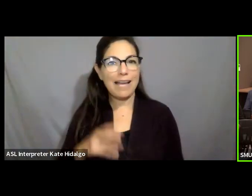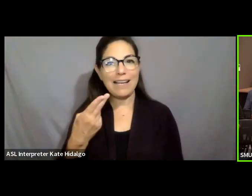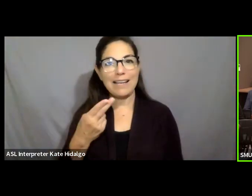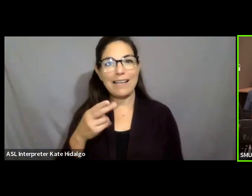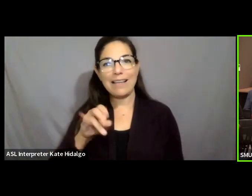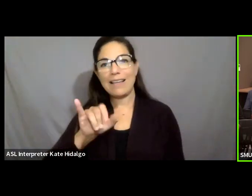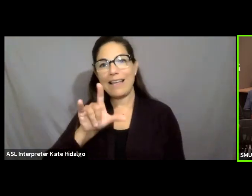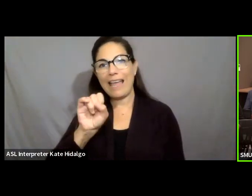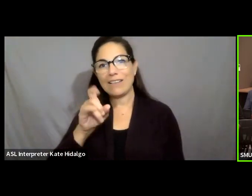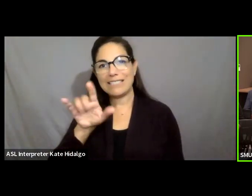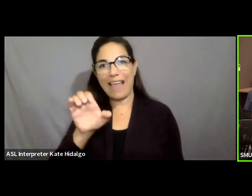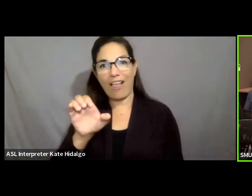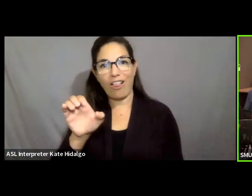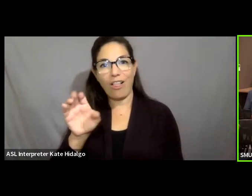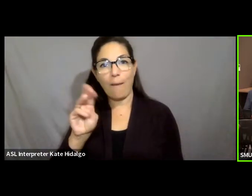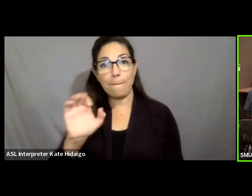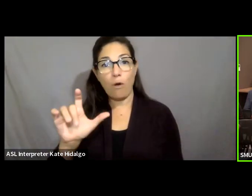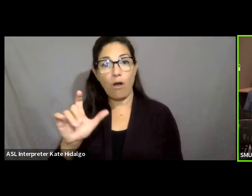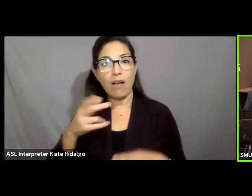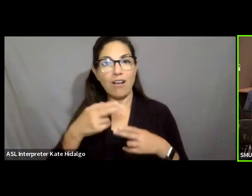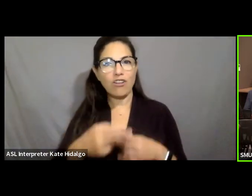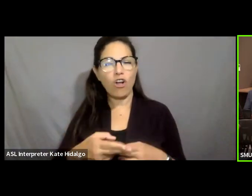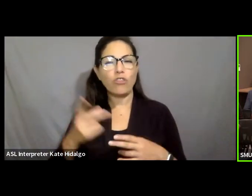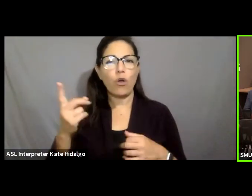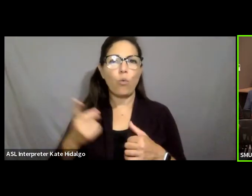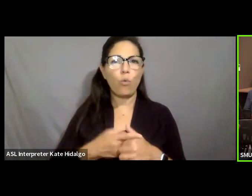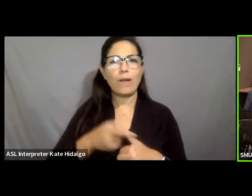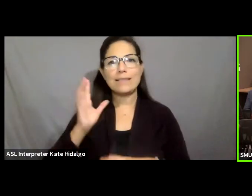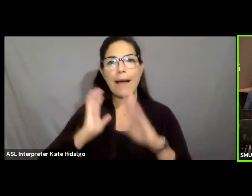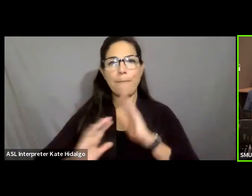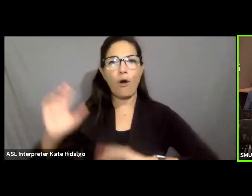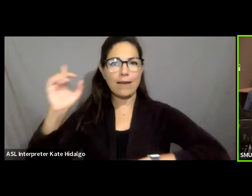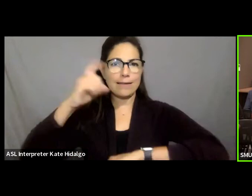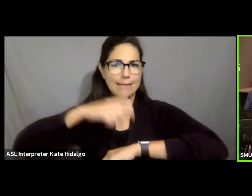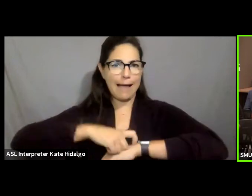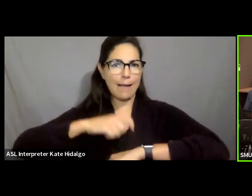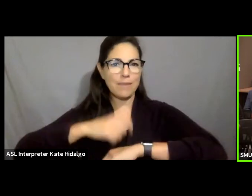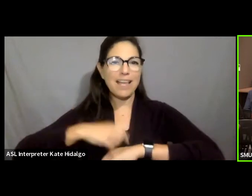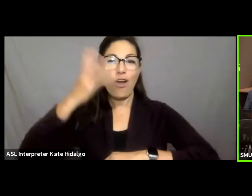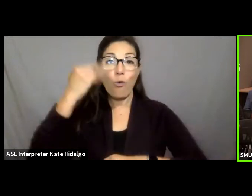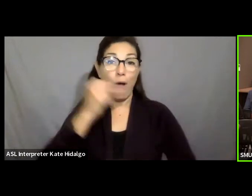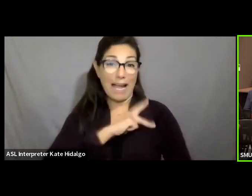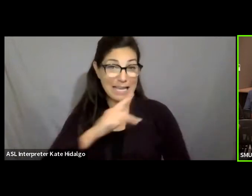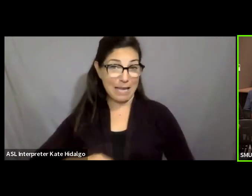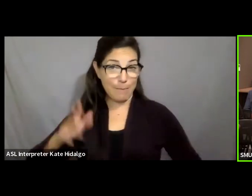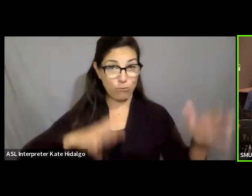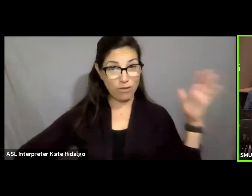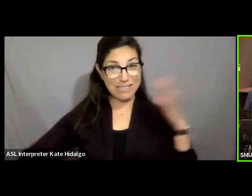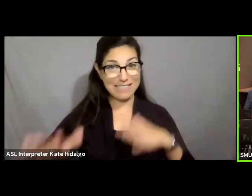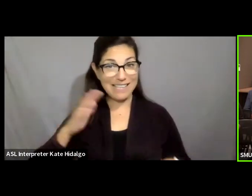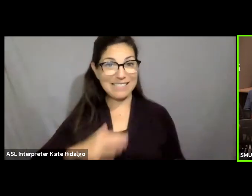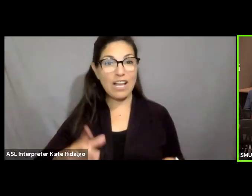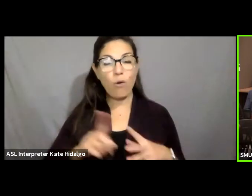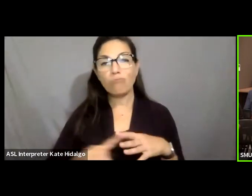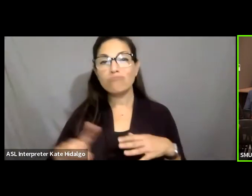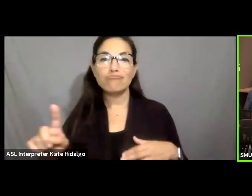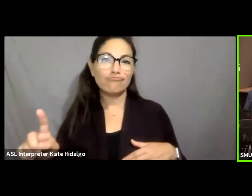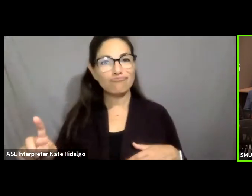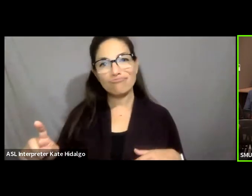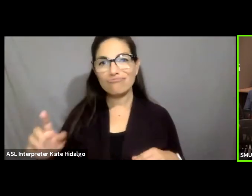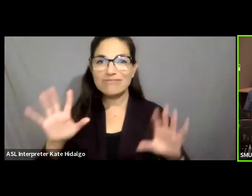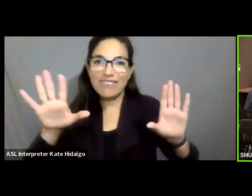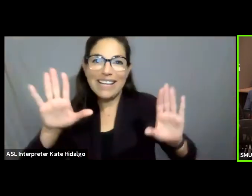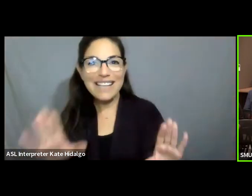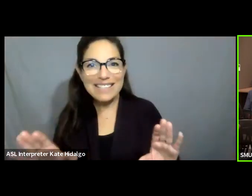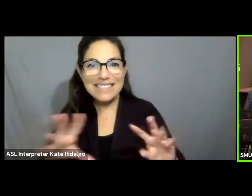Hillsdale Mall. There was one called Once Upon a Time, which is why we were princesses, of course. And we got out and we were fantastic,